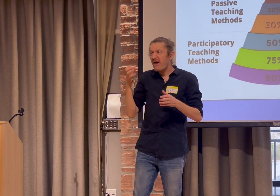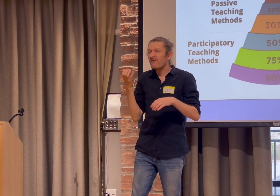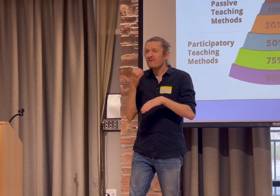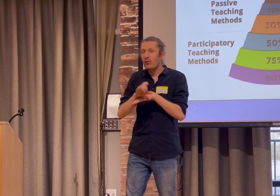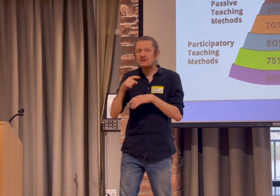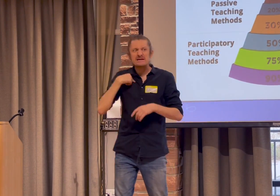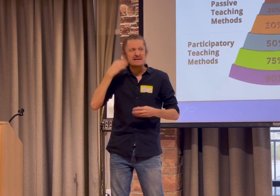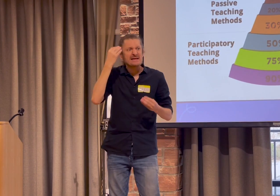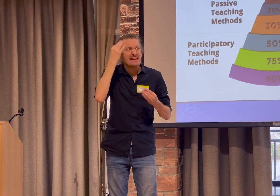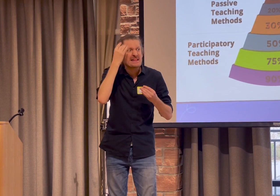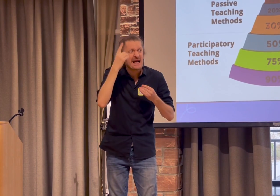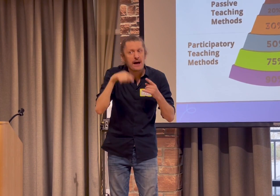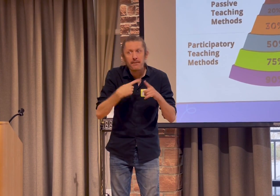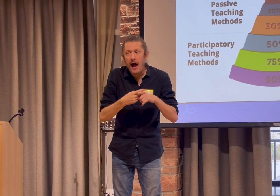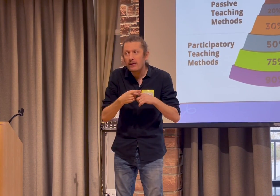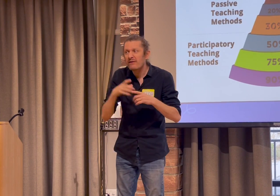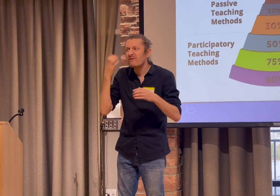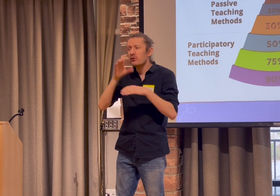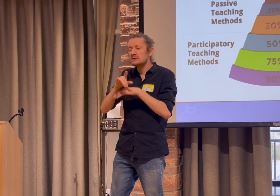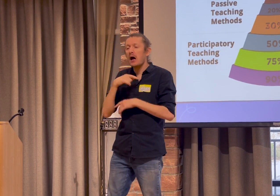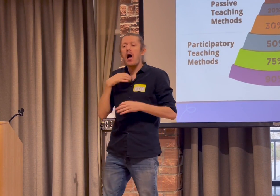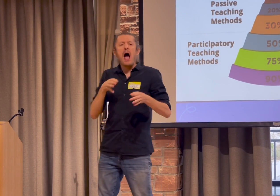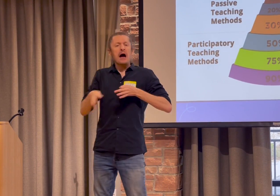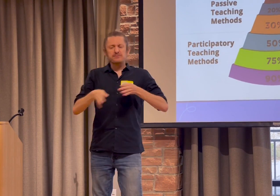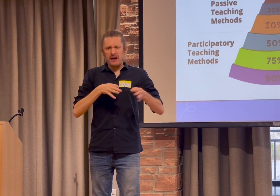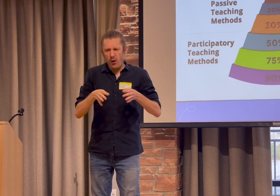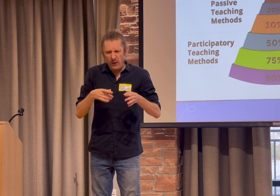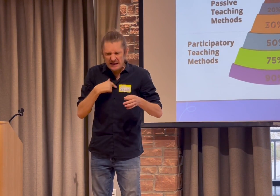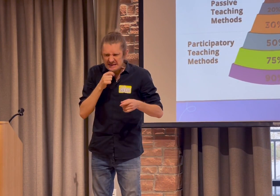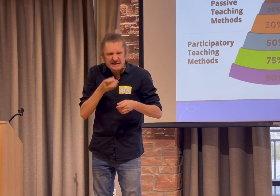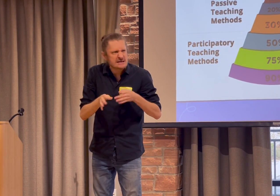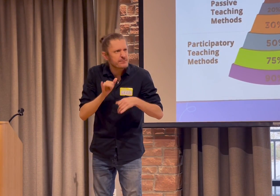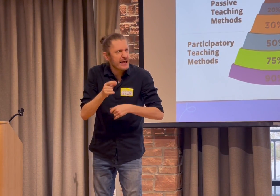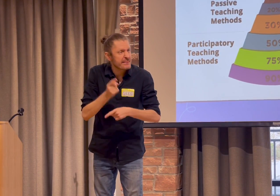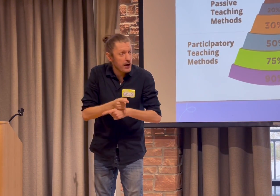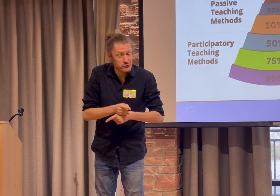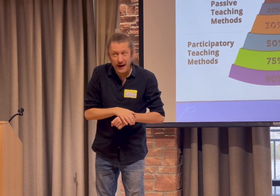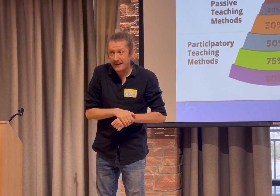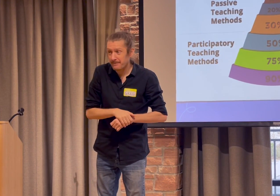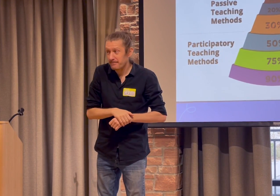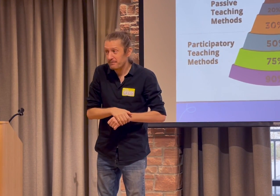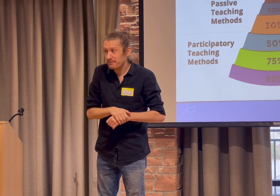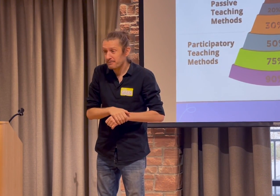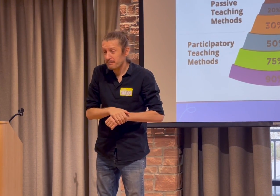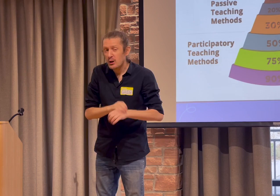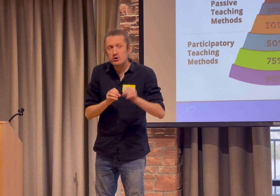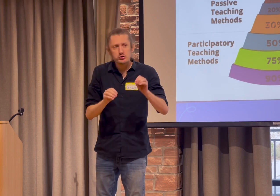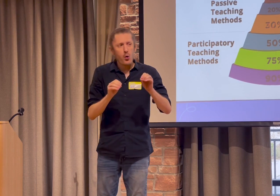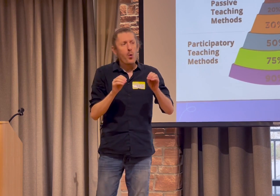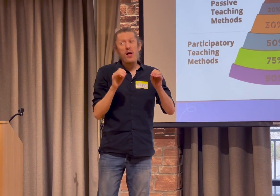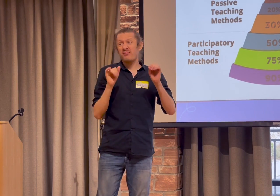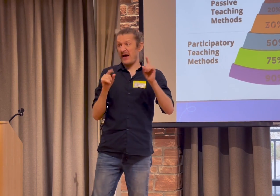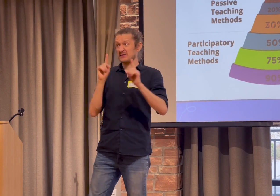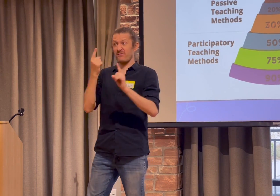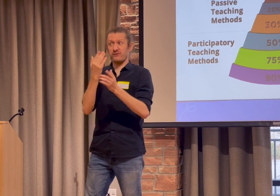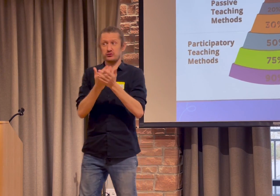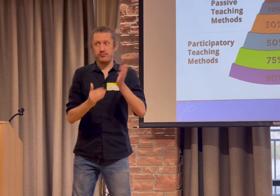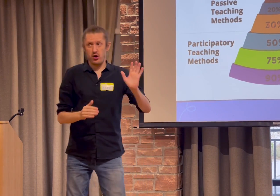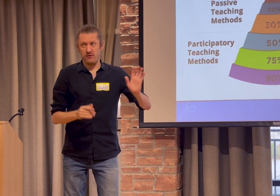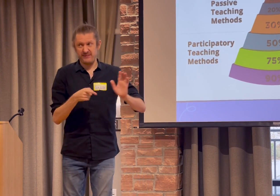when we teach other people what we just learned, that sticks. That helps you remember everything. And when